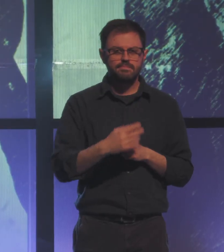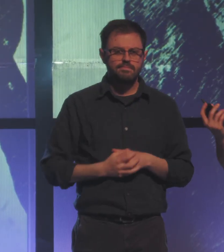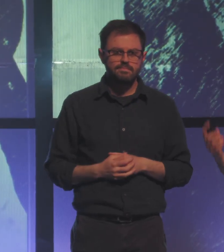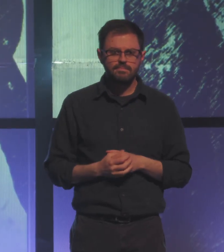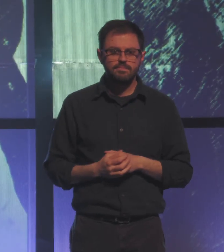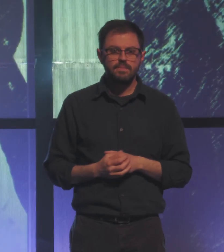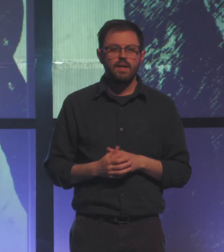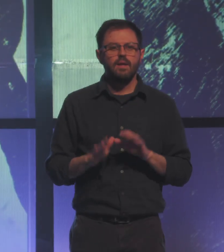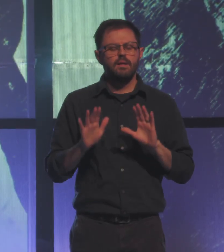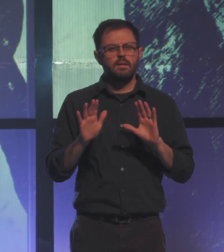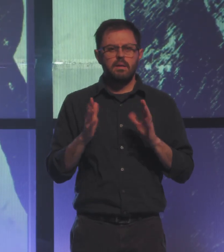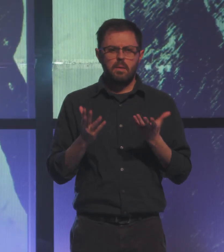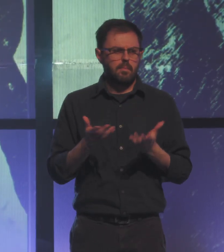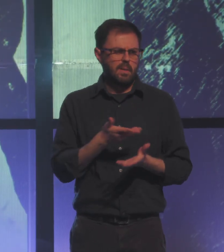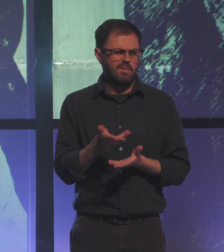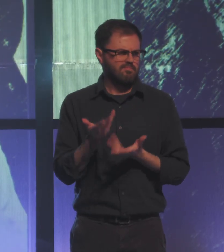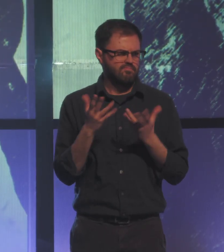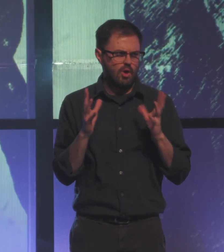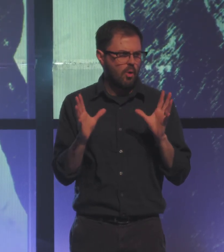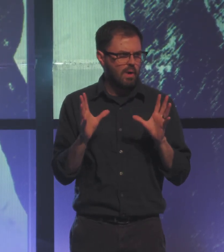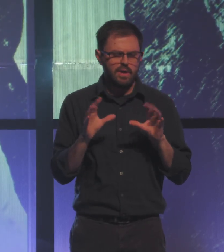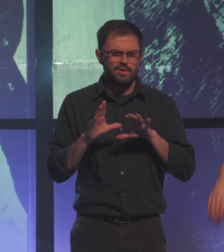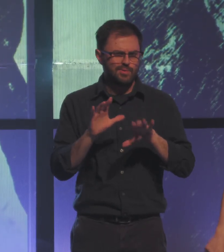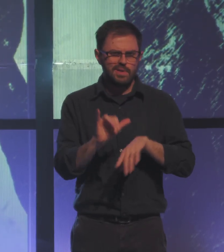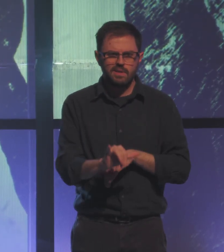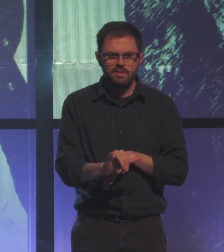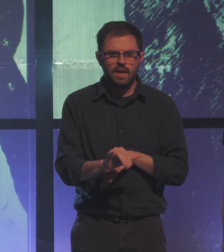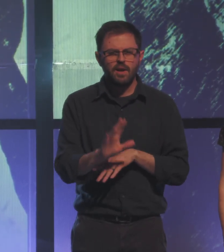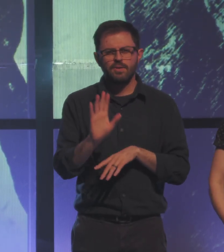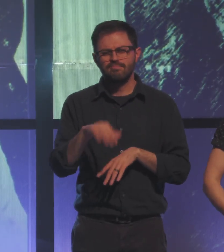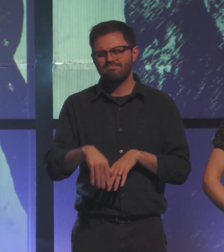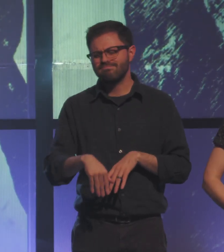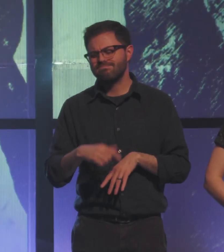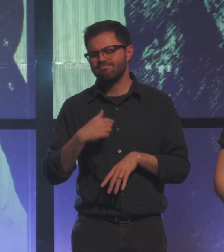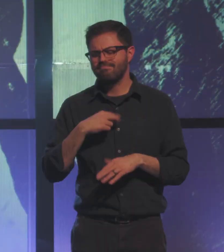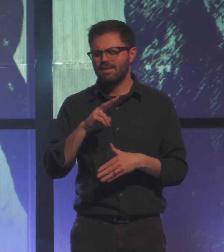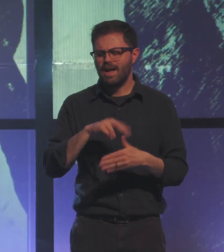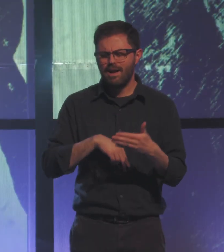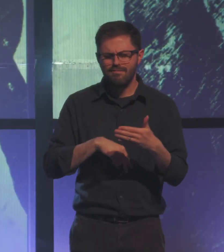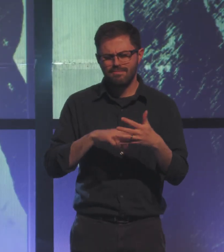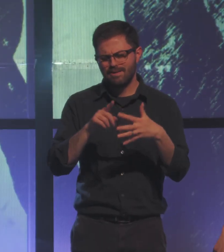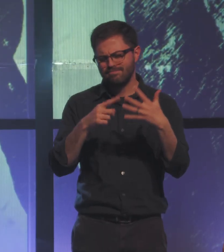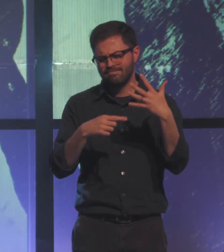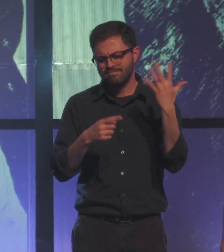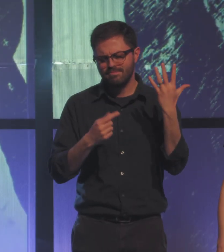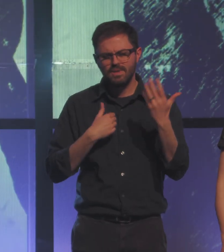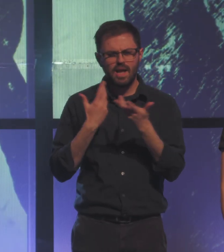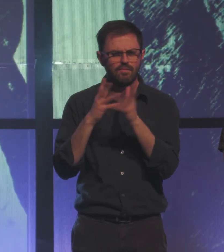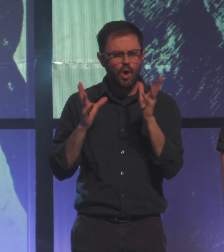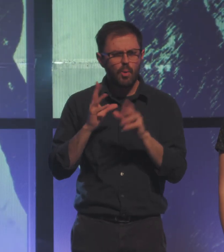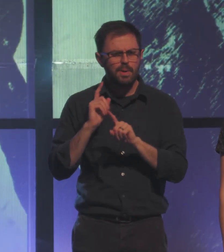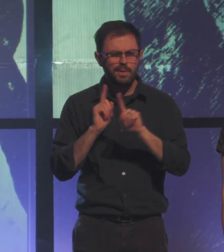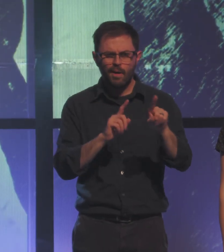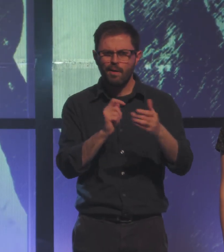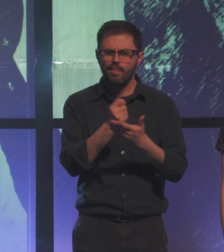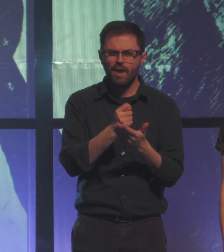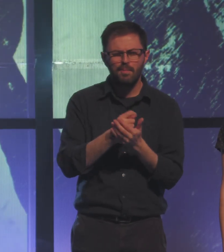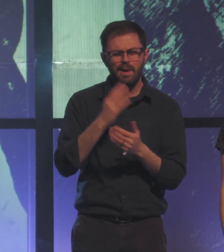And maybe you've been doing this for a while. Maybe you're like, Brooke, I know this story. I've read this stuff. I've gone to therapy.